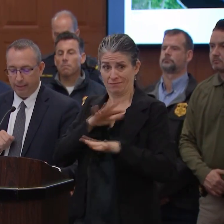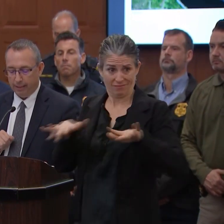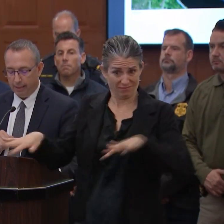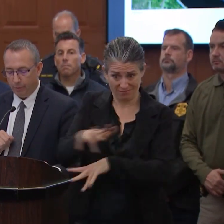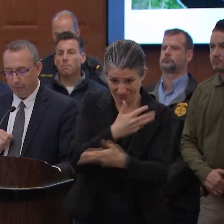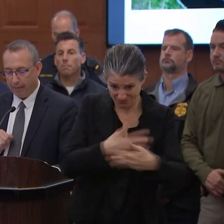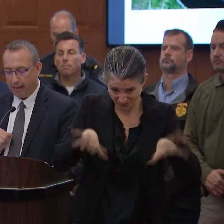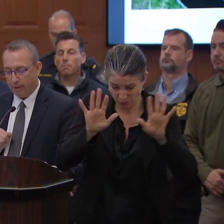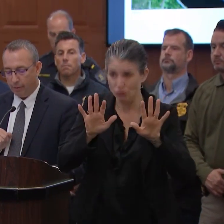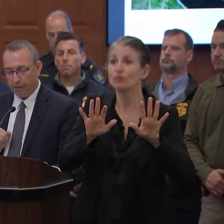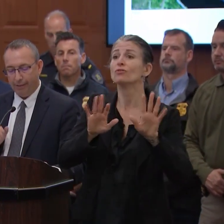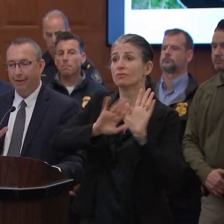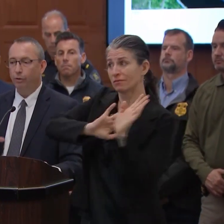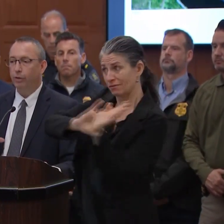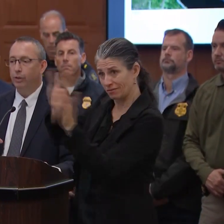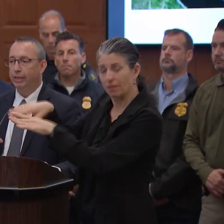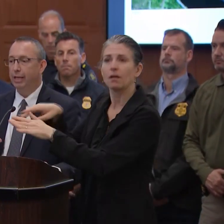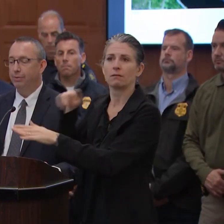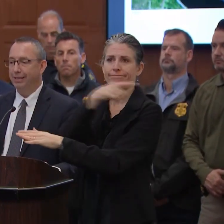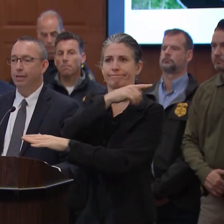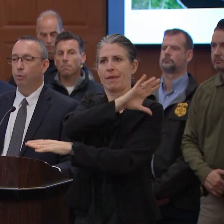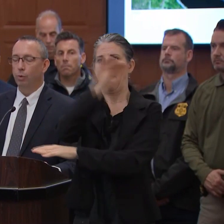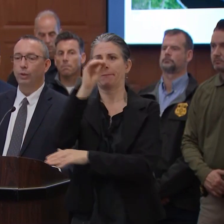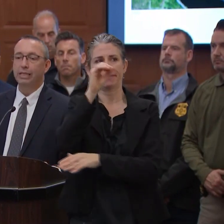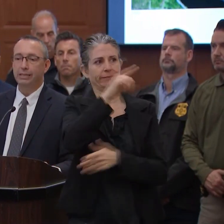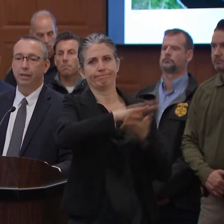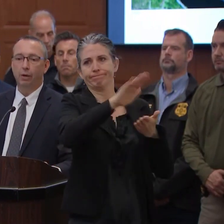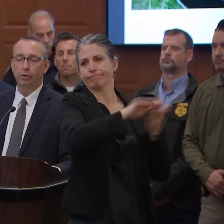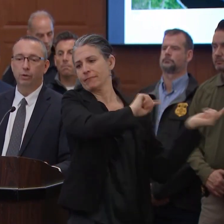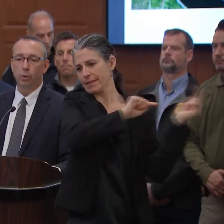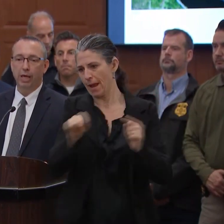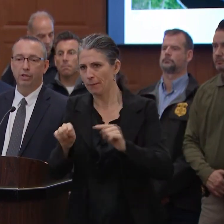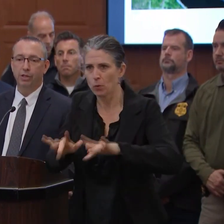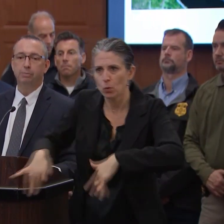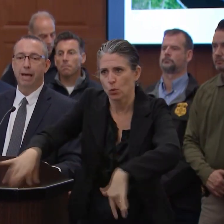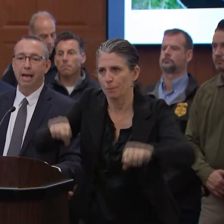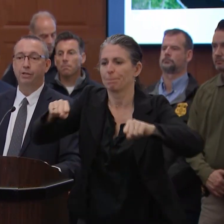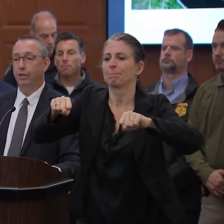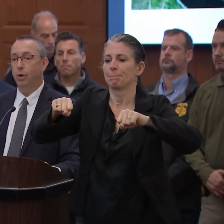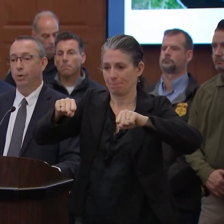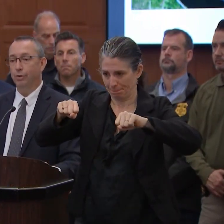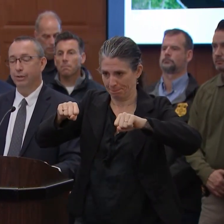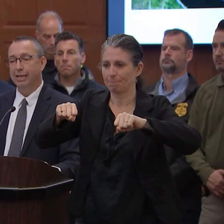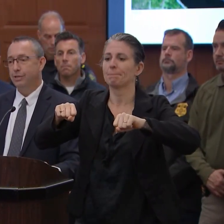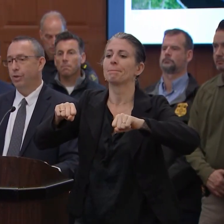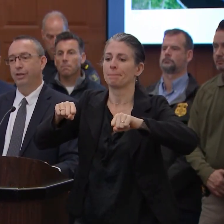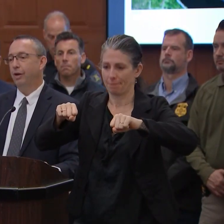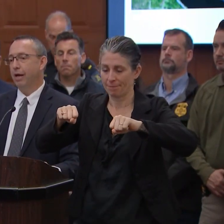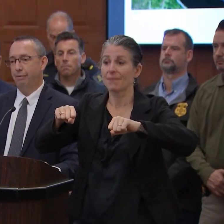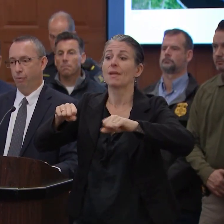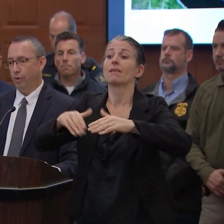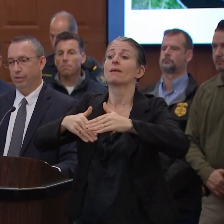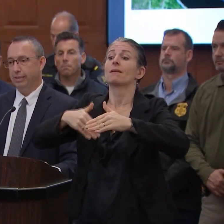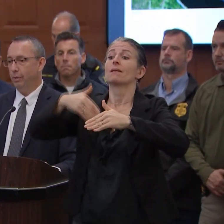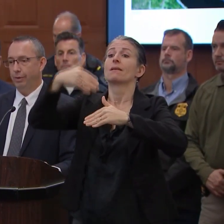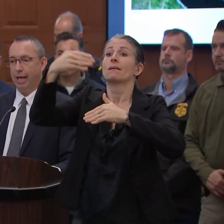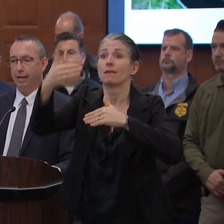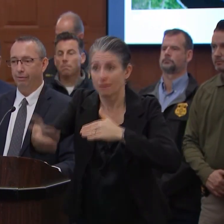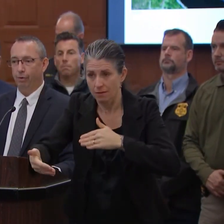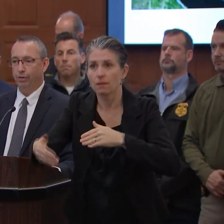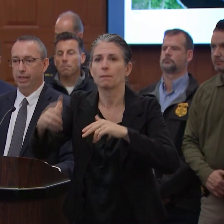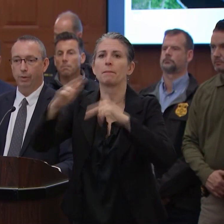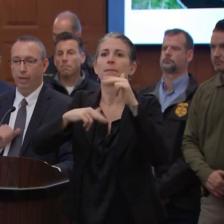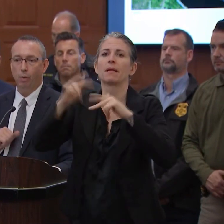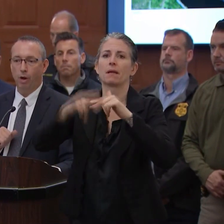Company with Mike Halloran. They'll do the cleanups, and then we'll release those locations back to the owners so that they're not forced to deal with